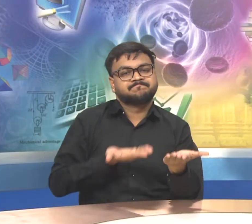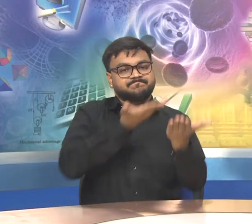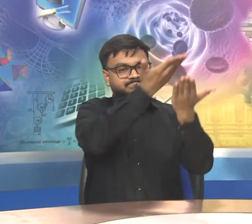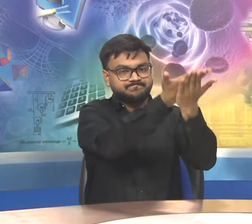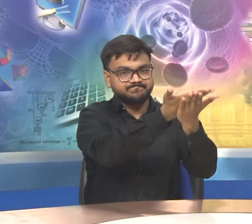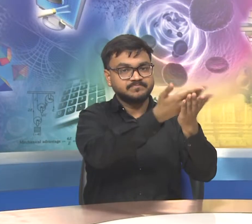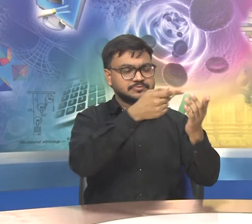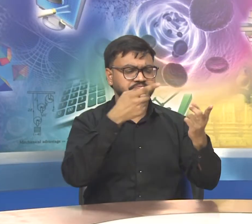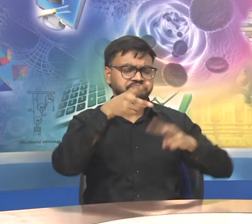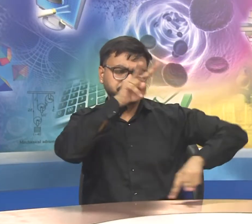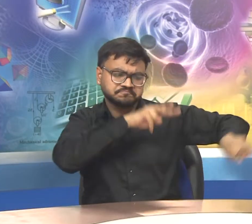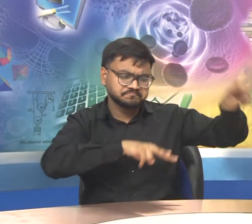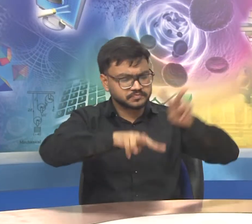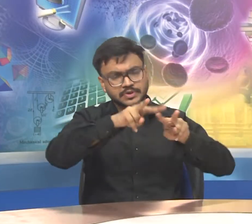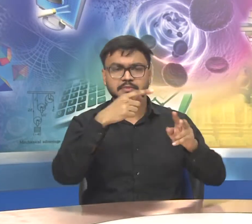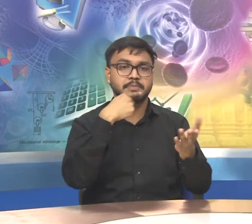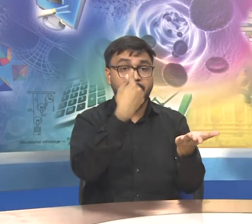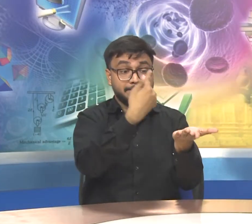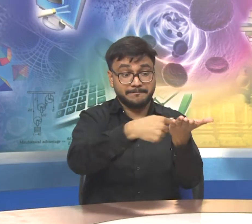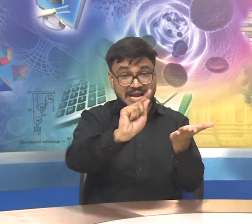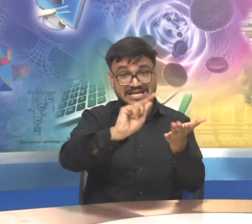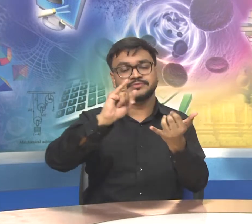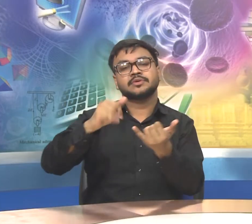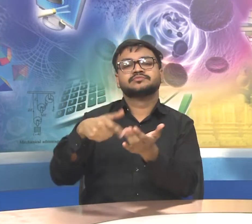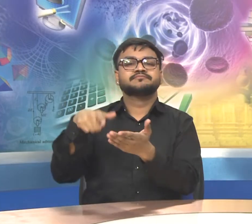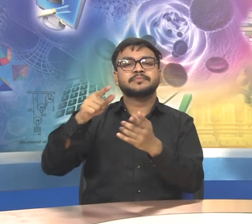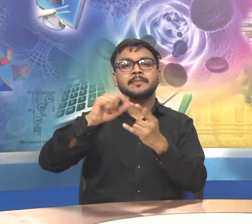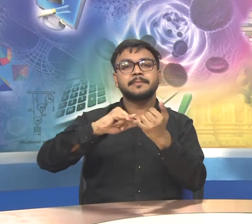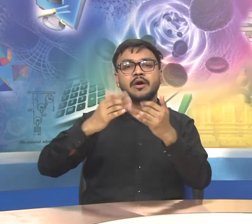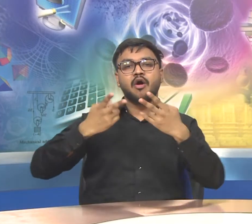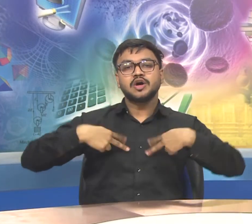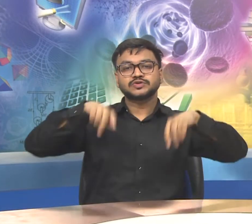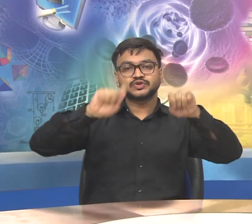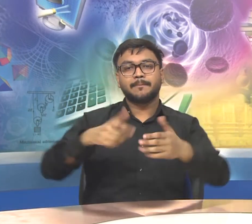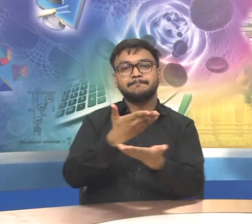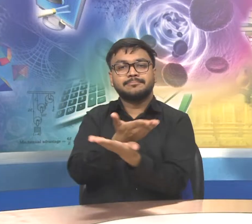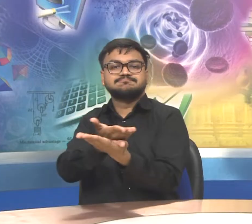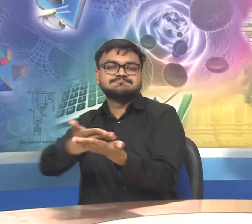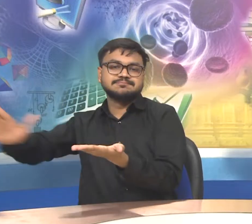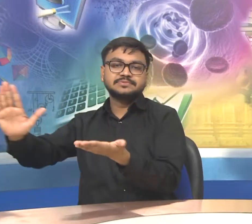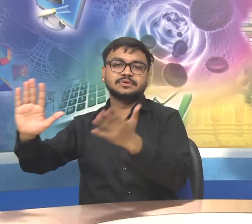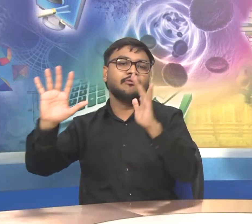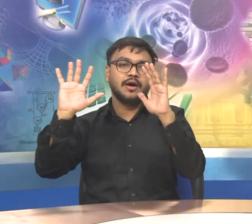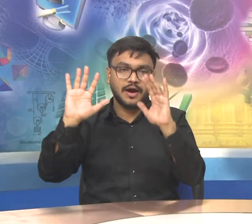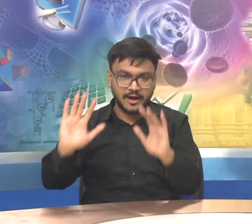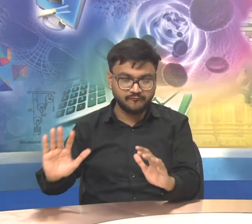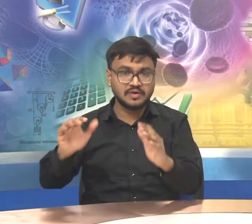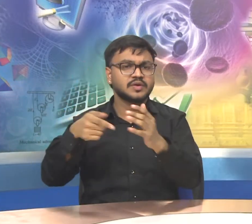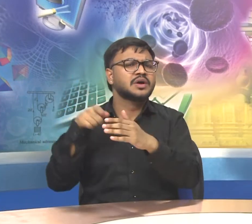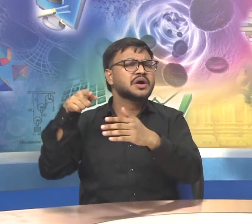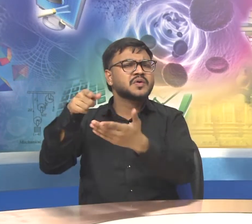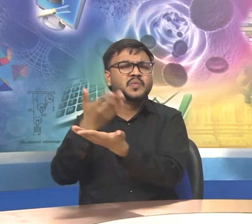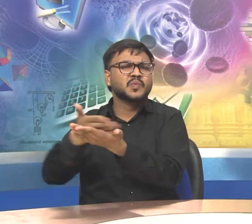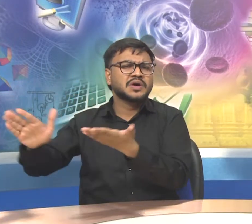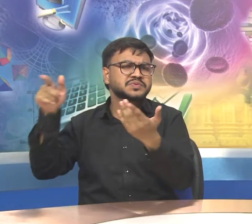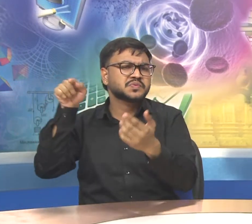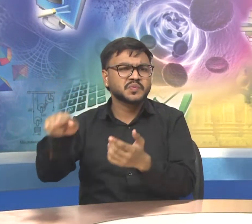A judge of Supreme Court can be removed from office by an order of the President passed after